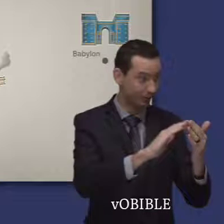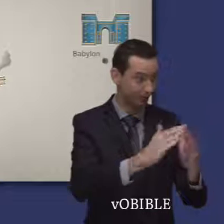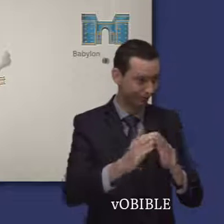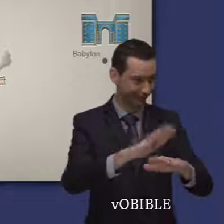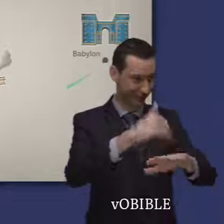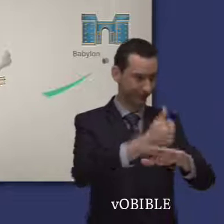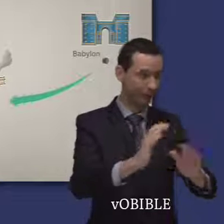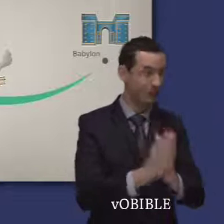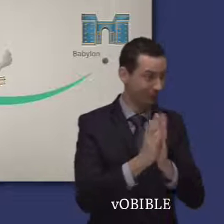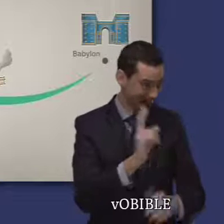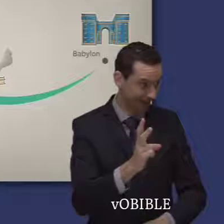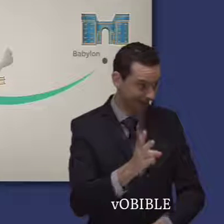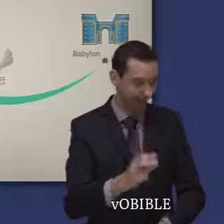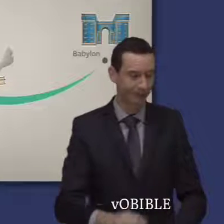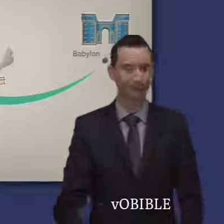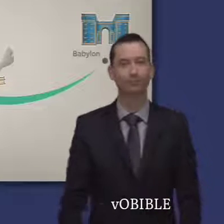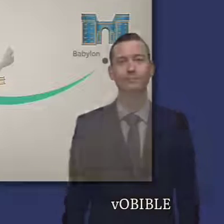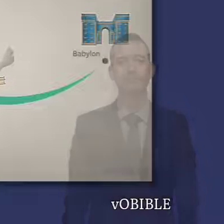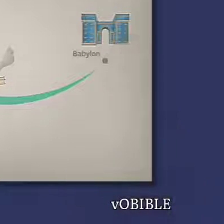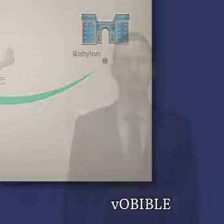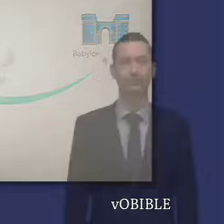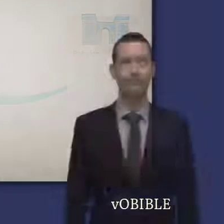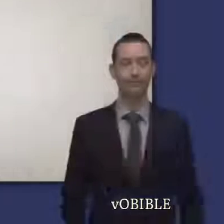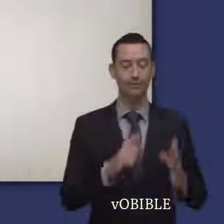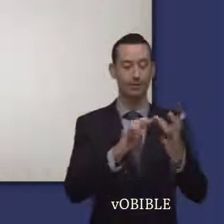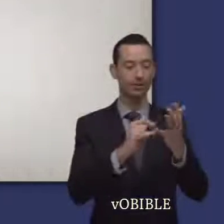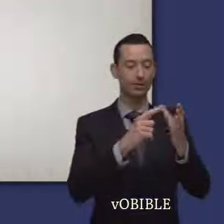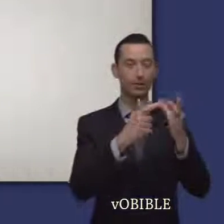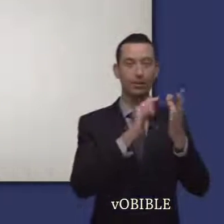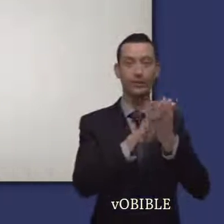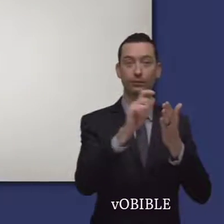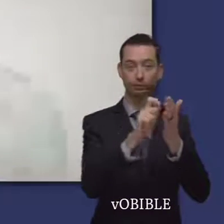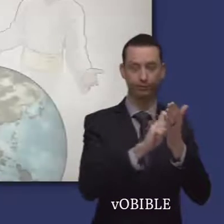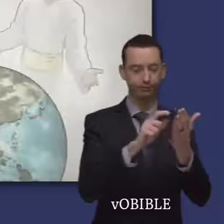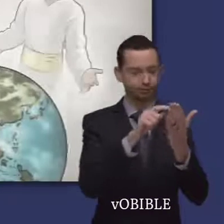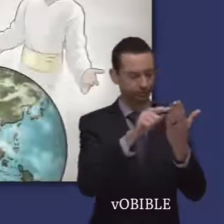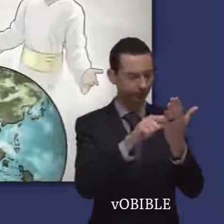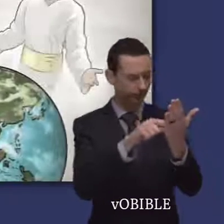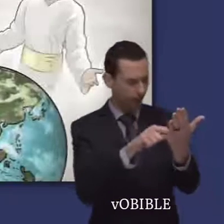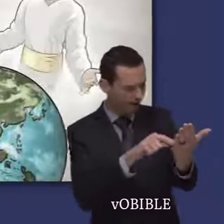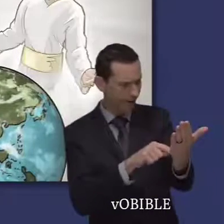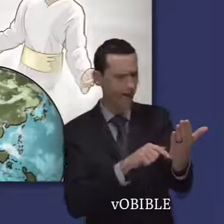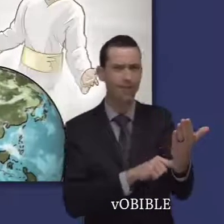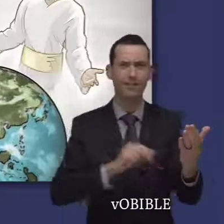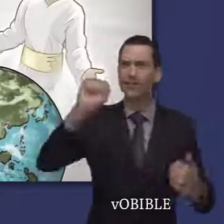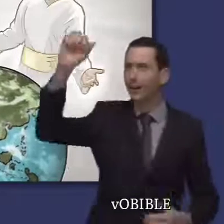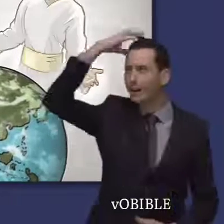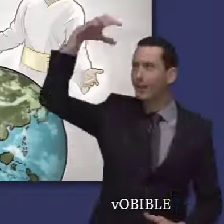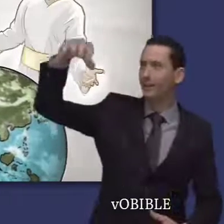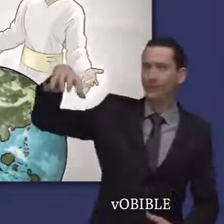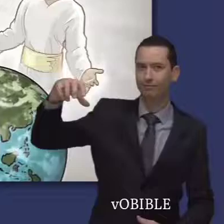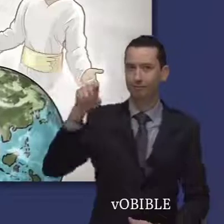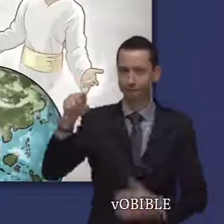true worship to Jerusalem after they return from exile. You will notice that often Isaiah's prophecy focuses